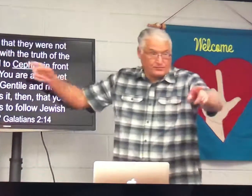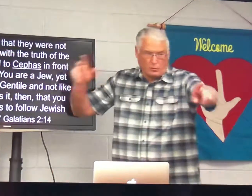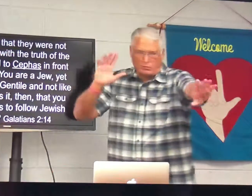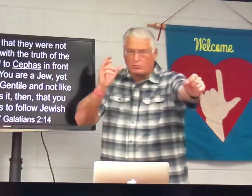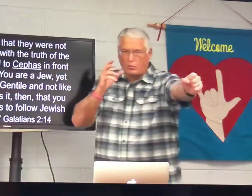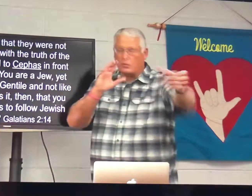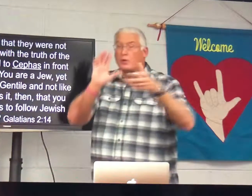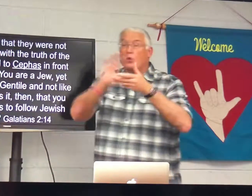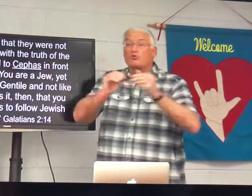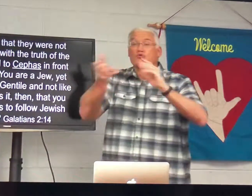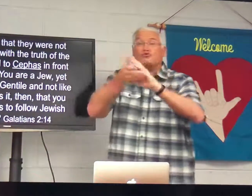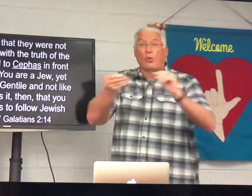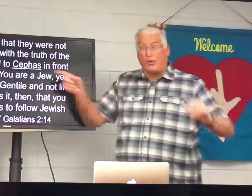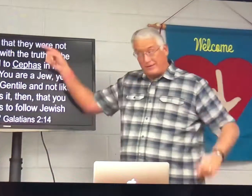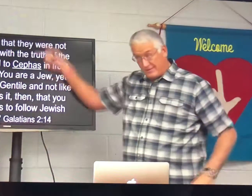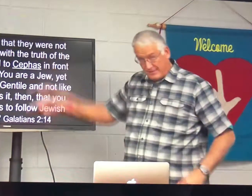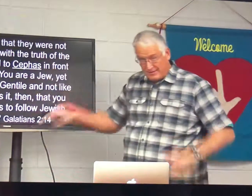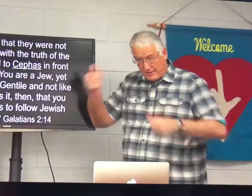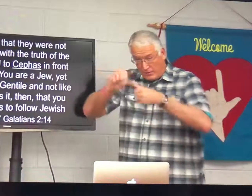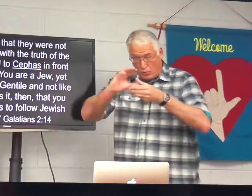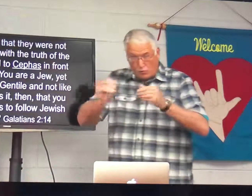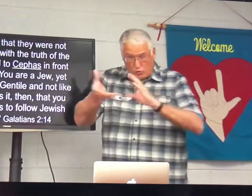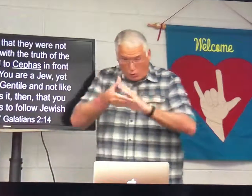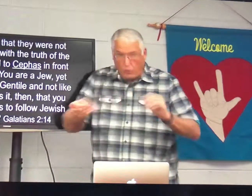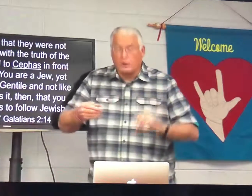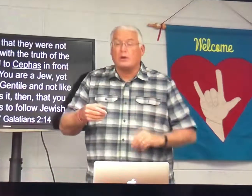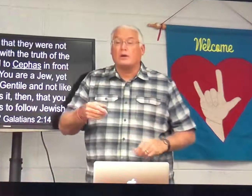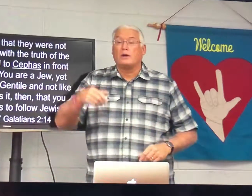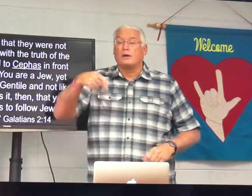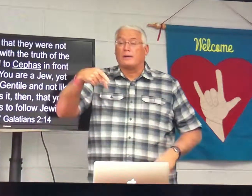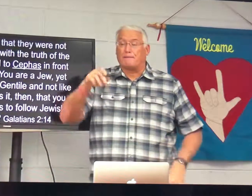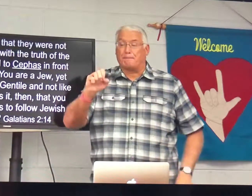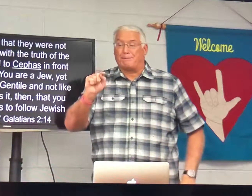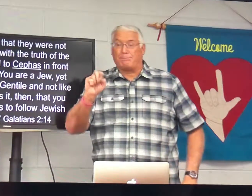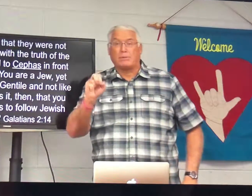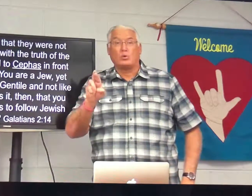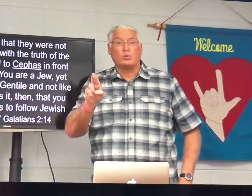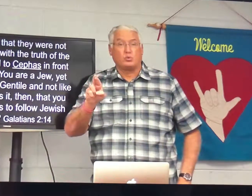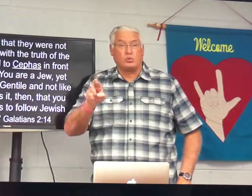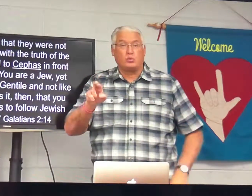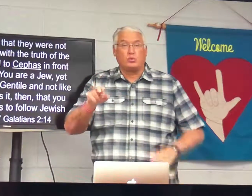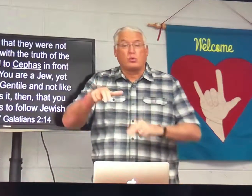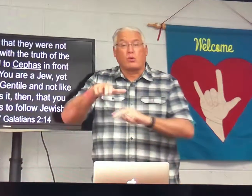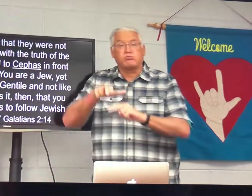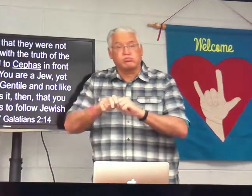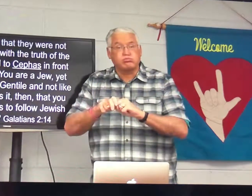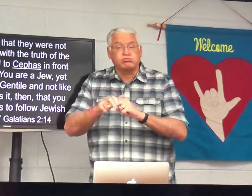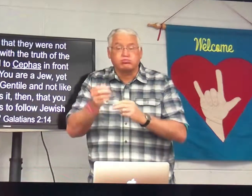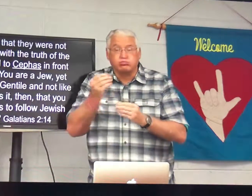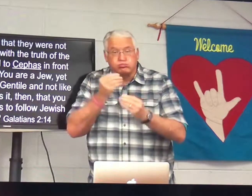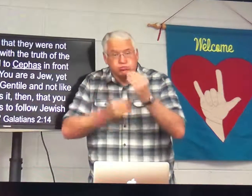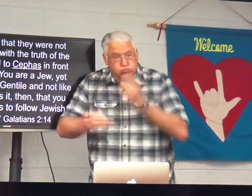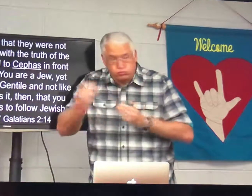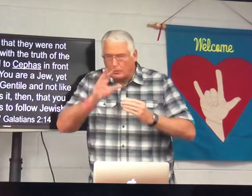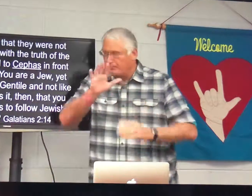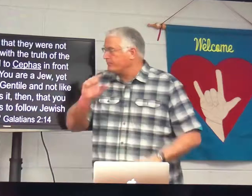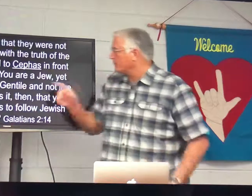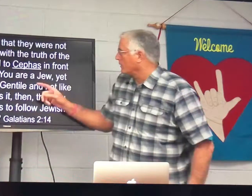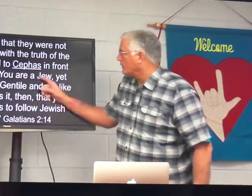Rays 52 and 50. All set to play ball. And here's Kevin Kiermaier against the former Ray,